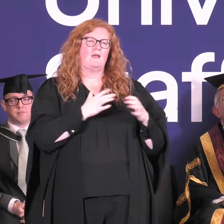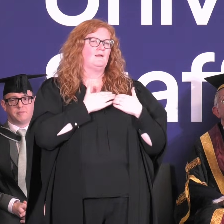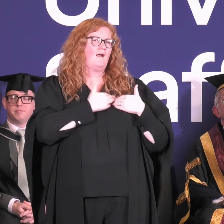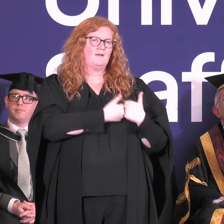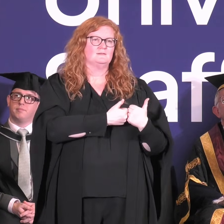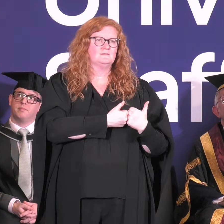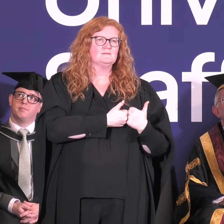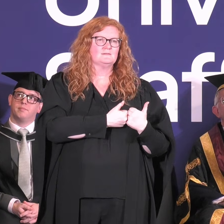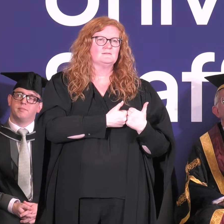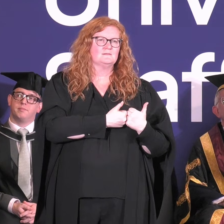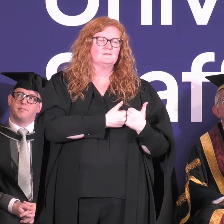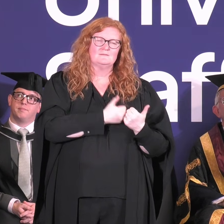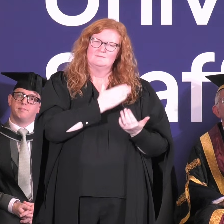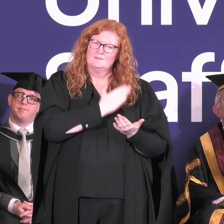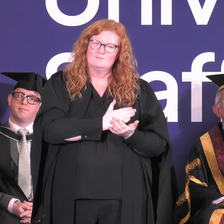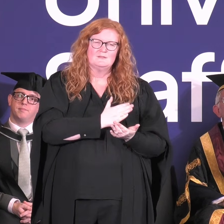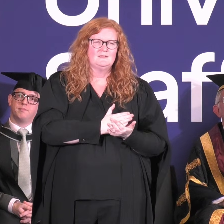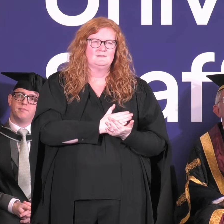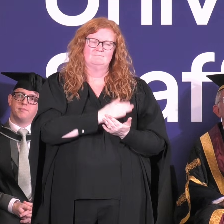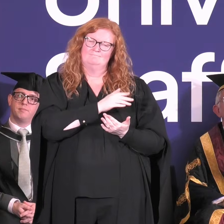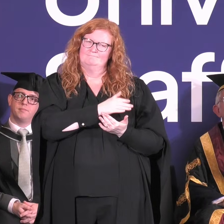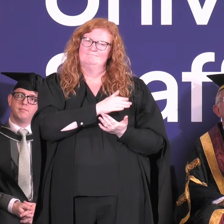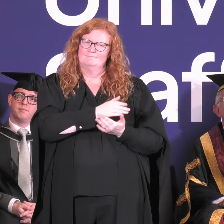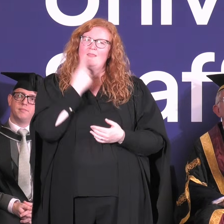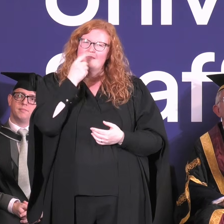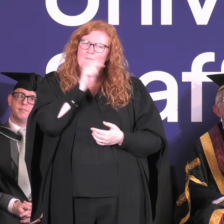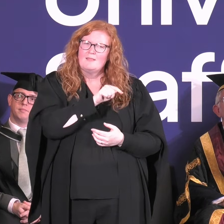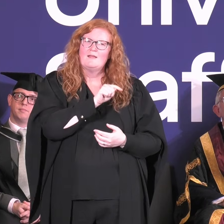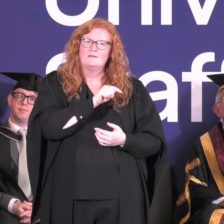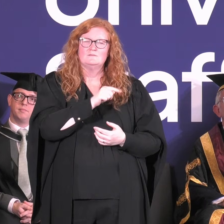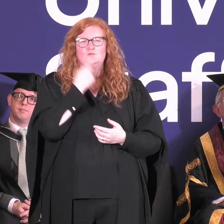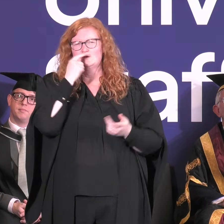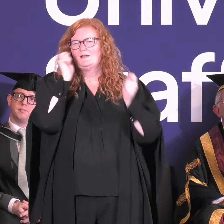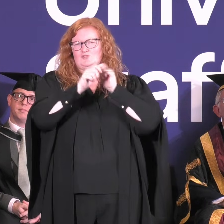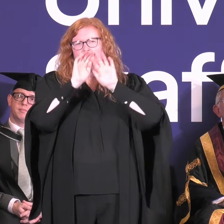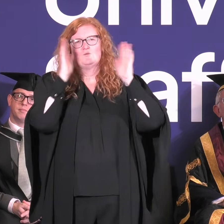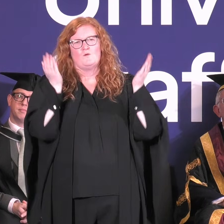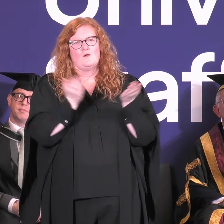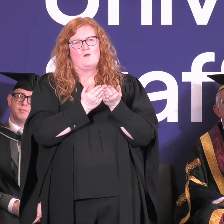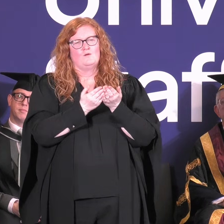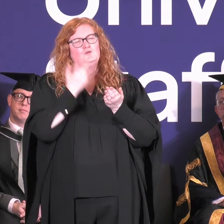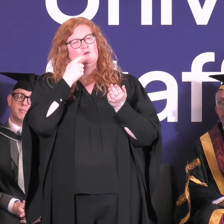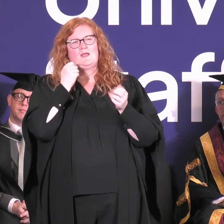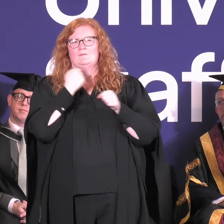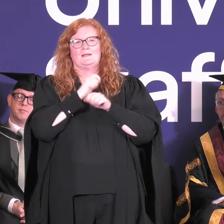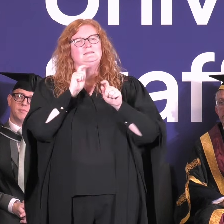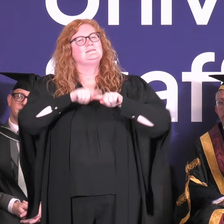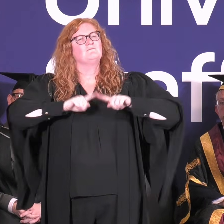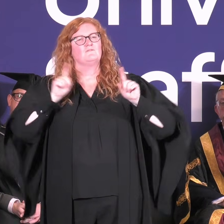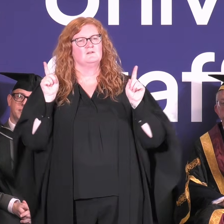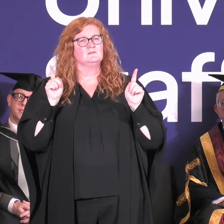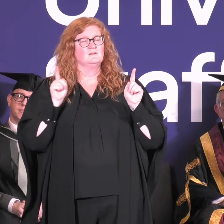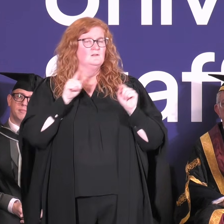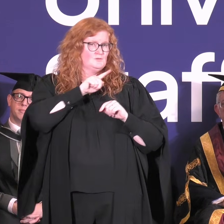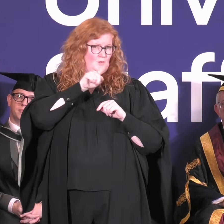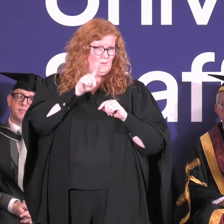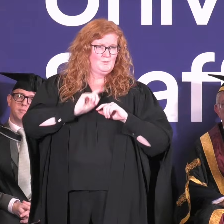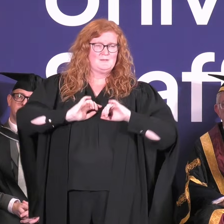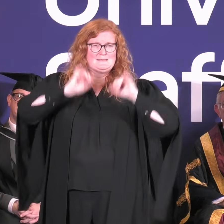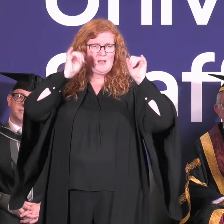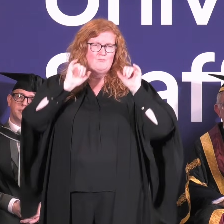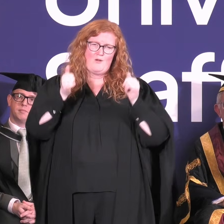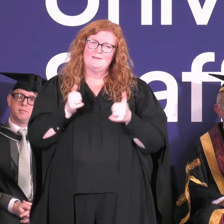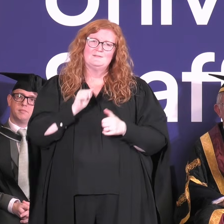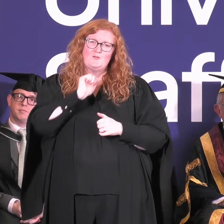in mind, we can go out, we can change the world, and you can make a difference. So as you celebrate rightly your brilliant work